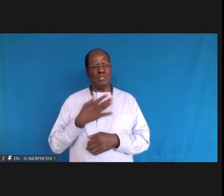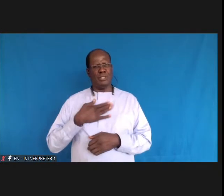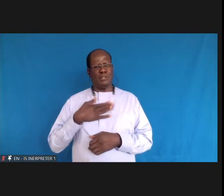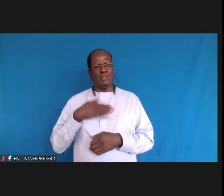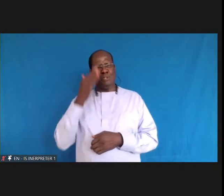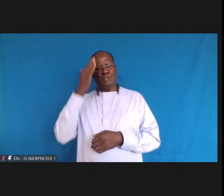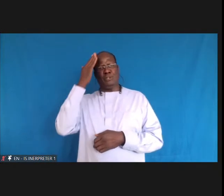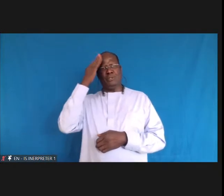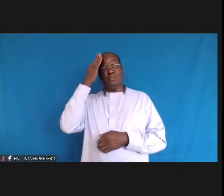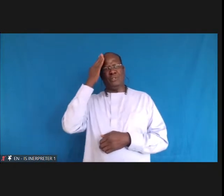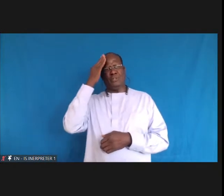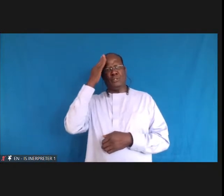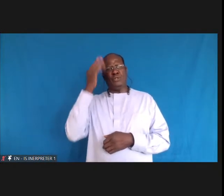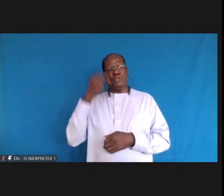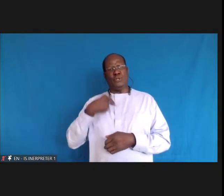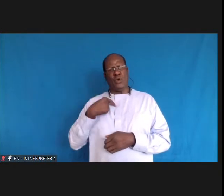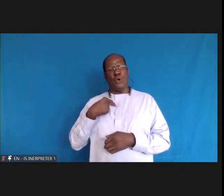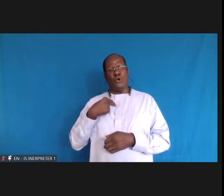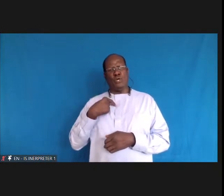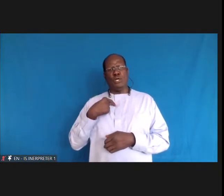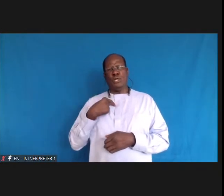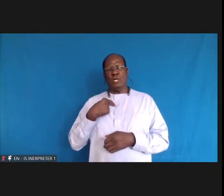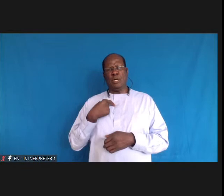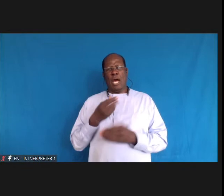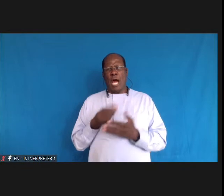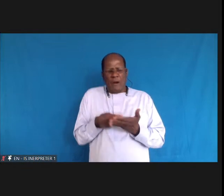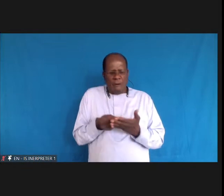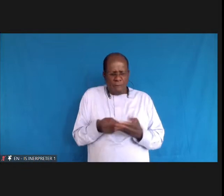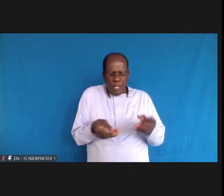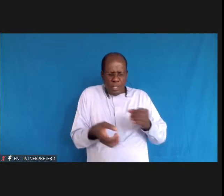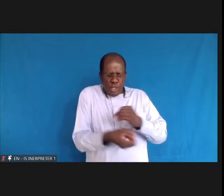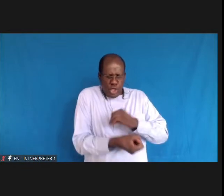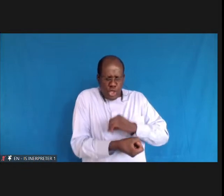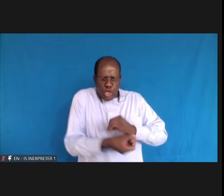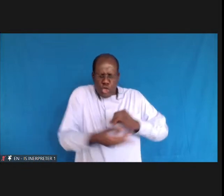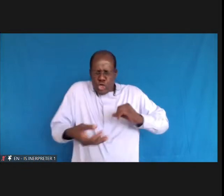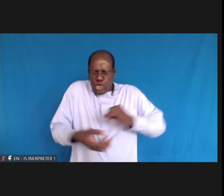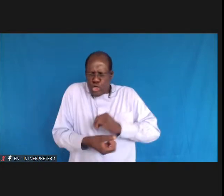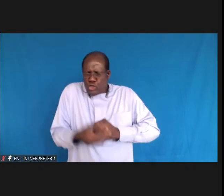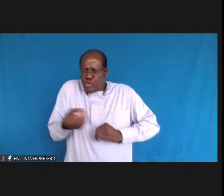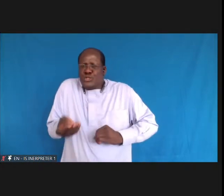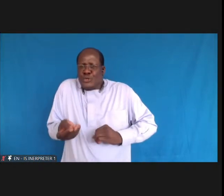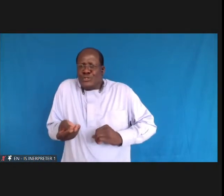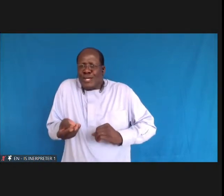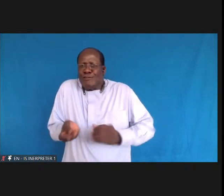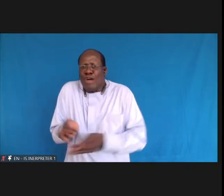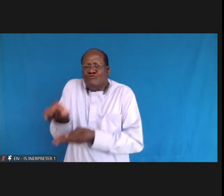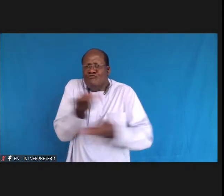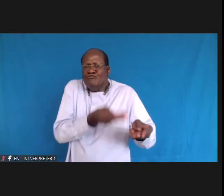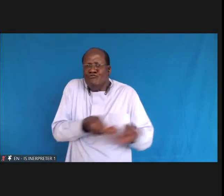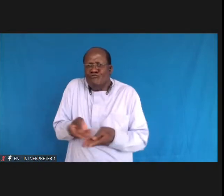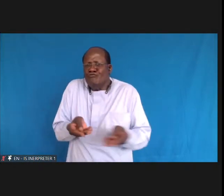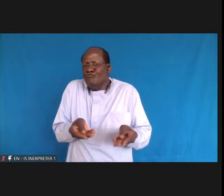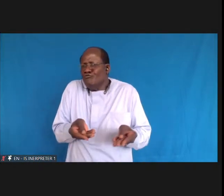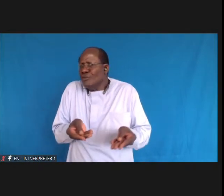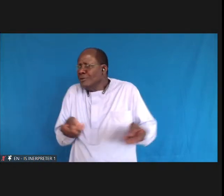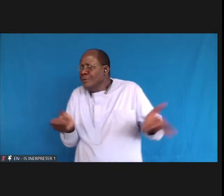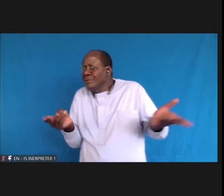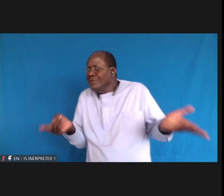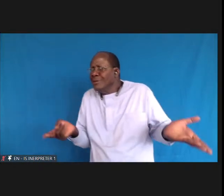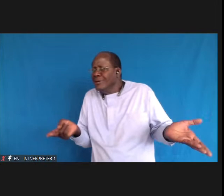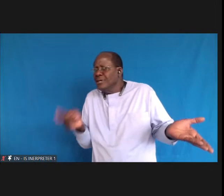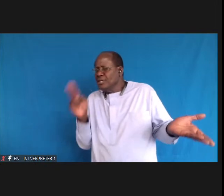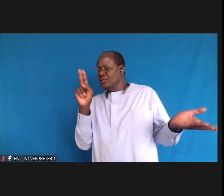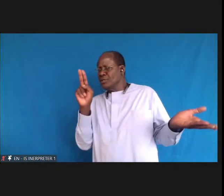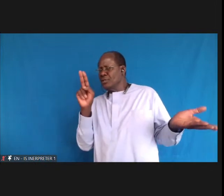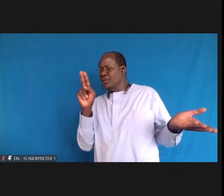of resources. I'd like to say, or rather thank the United Nations. This exercise that we